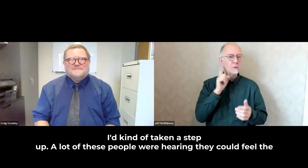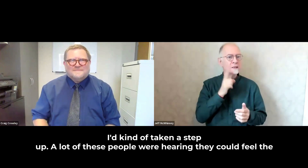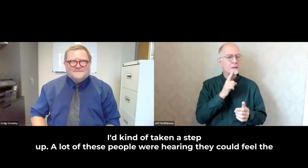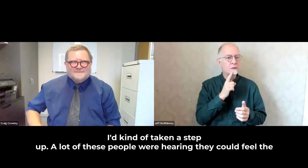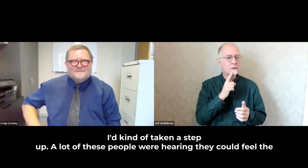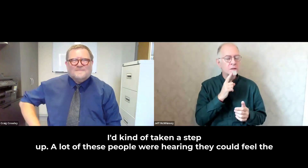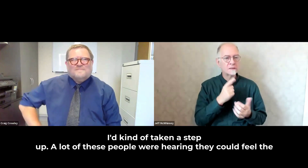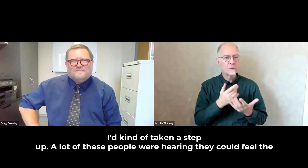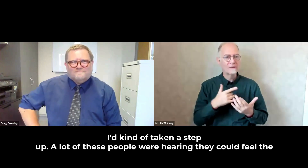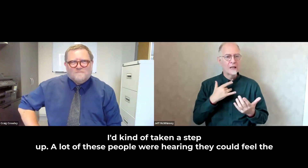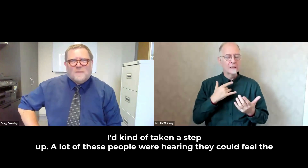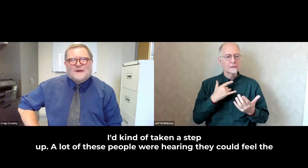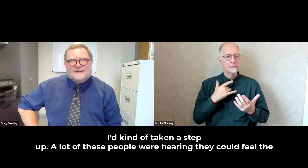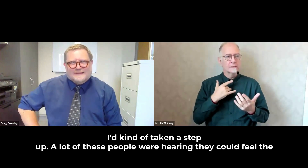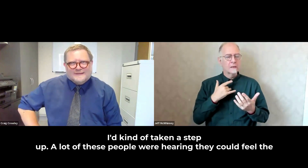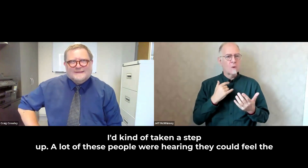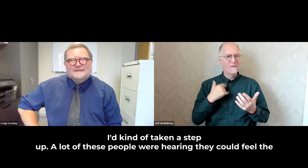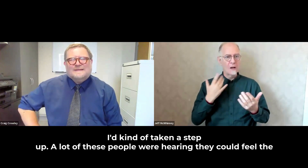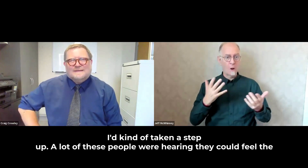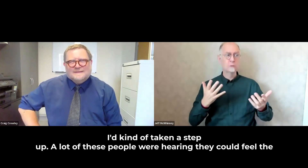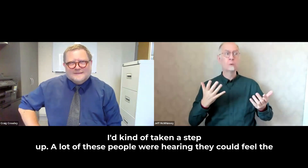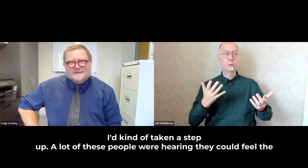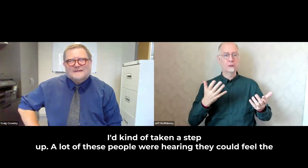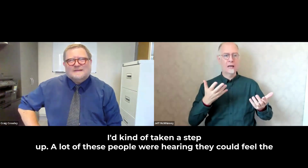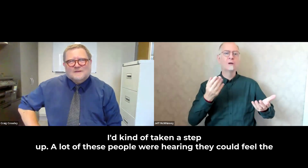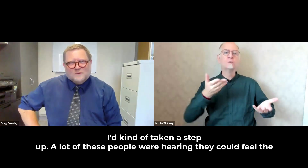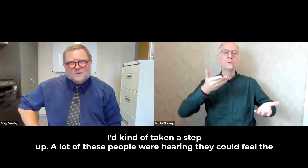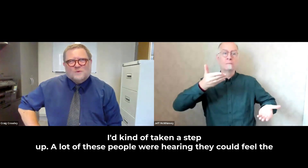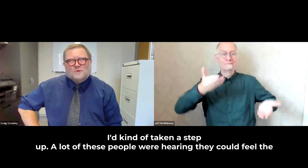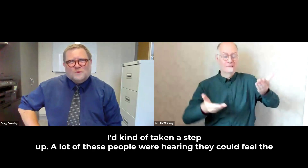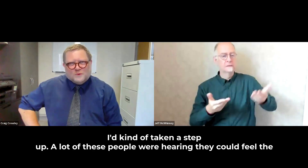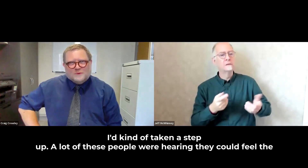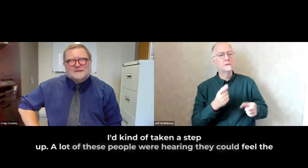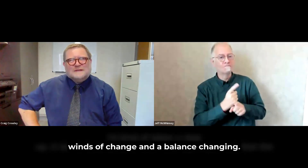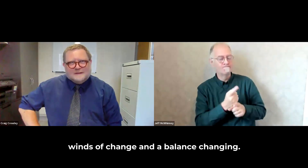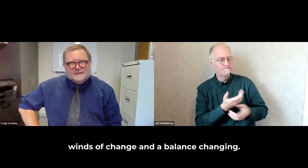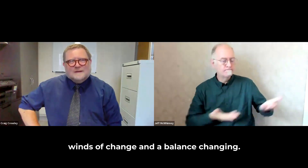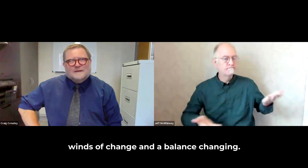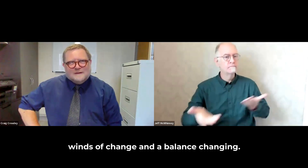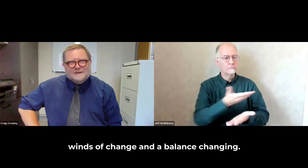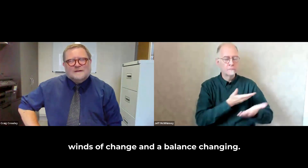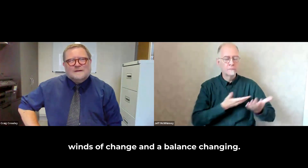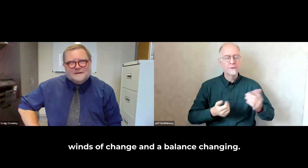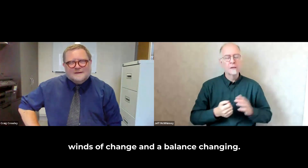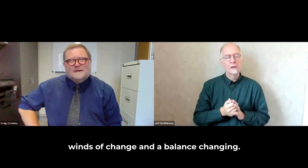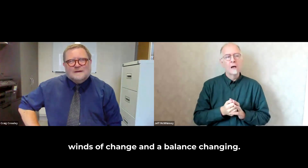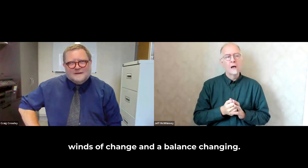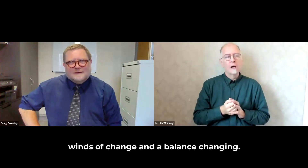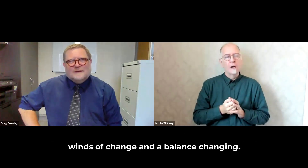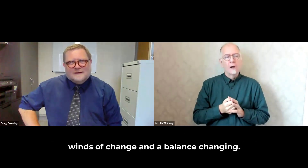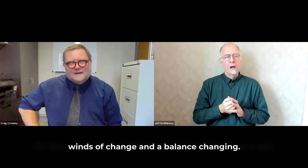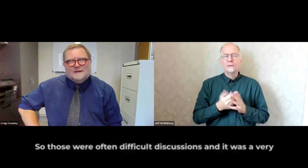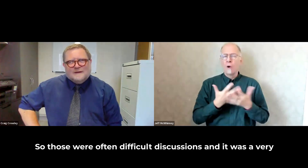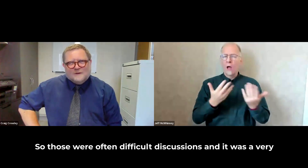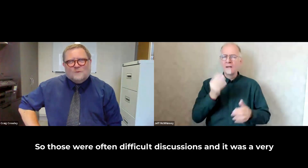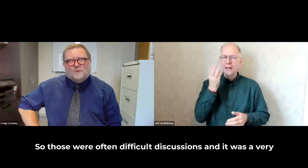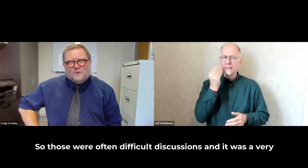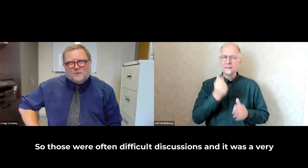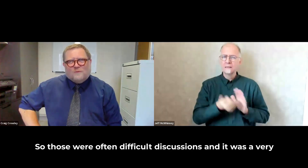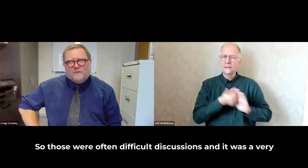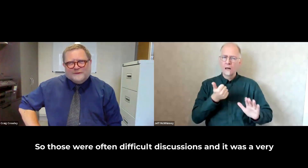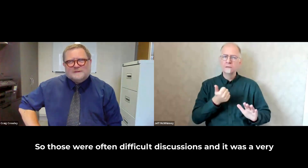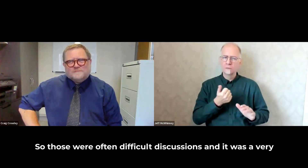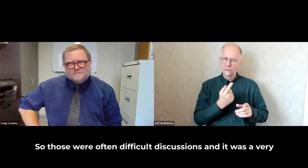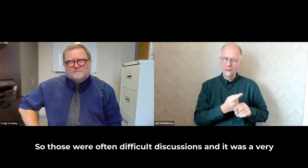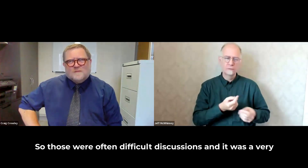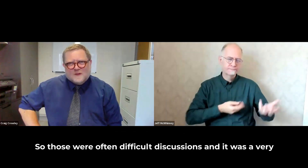I'd kind of taken a step up. A lot of these people were hearing. They could feel the winds of change and a balance changing. So those